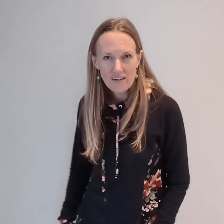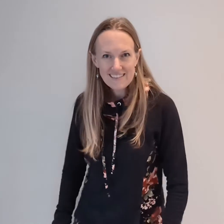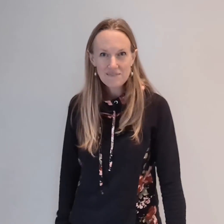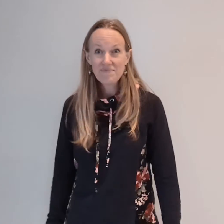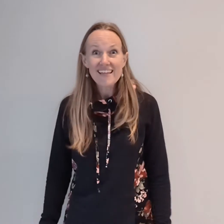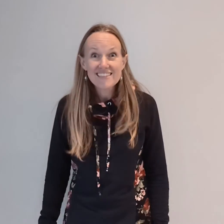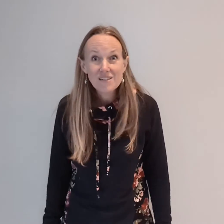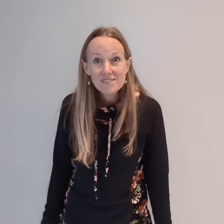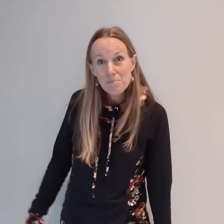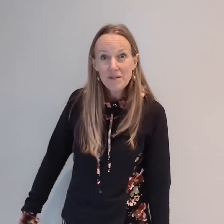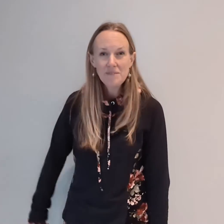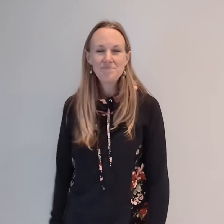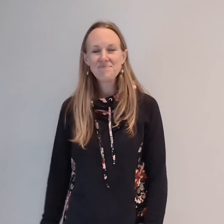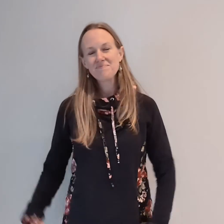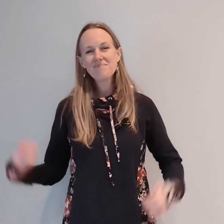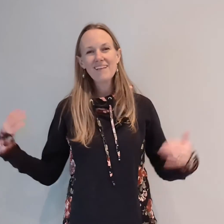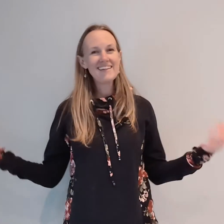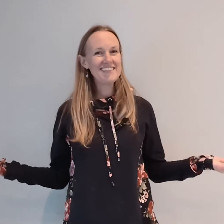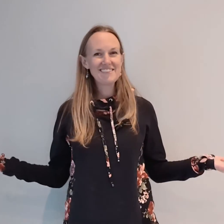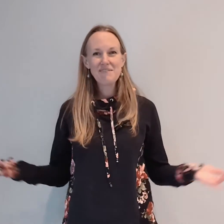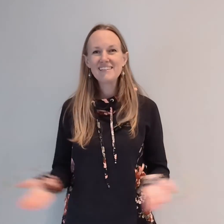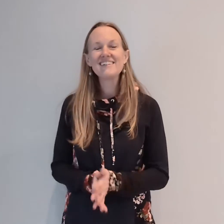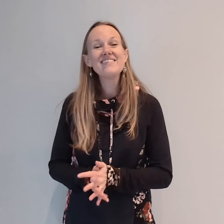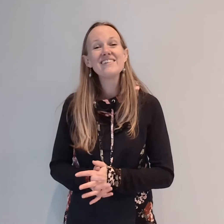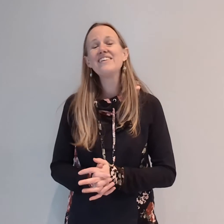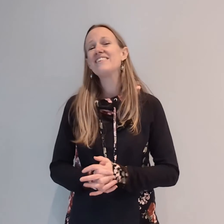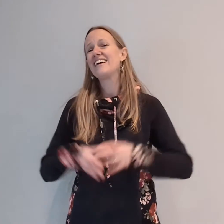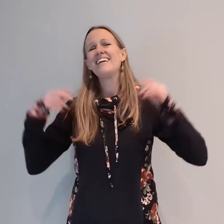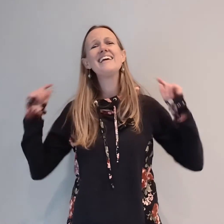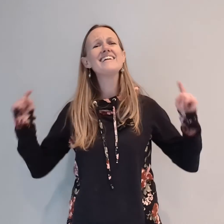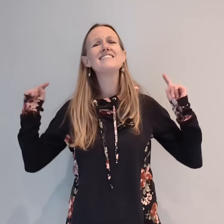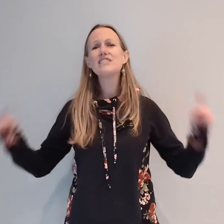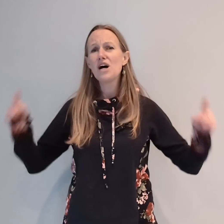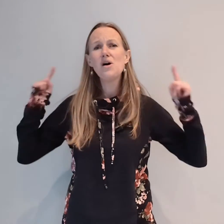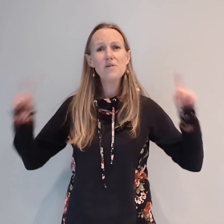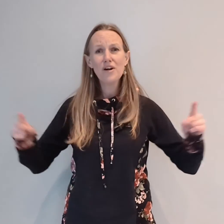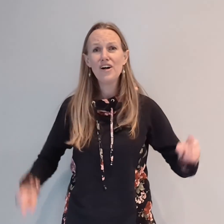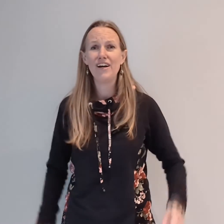chorus. It's so simple. It just repeats over and over that he is so good.